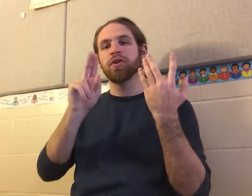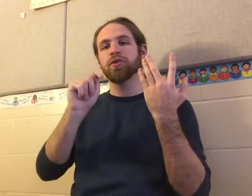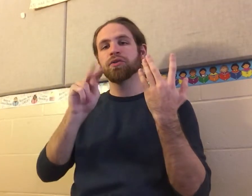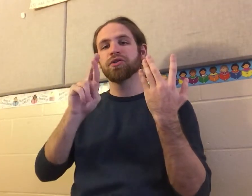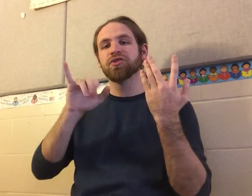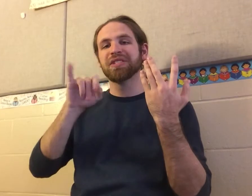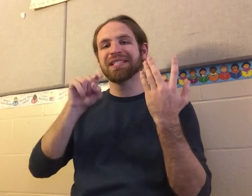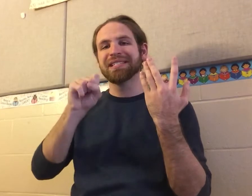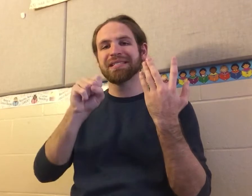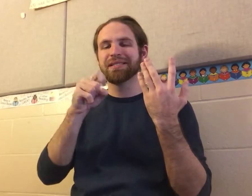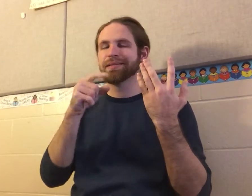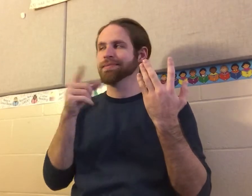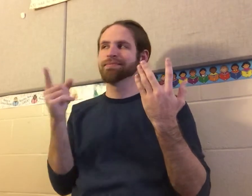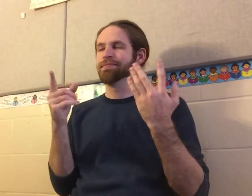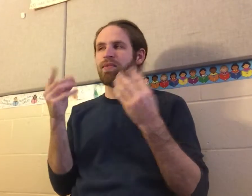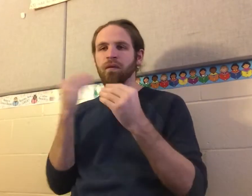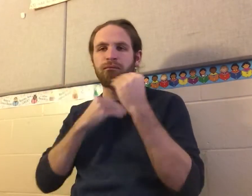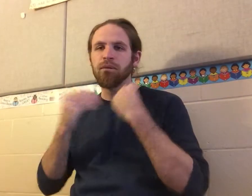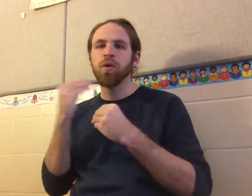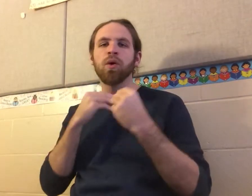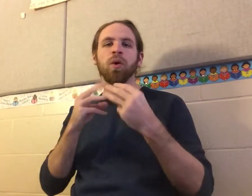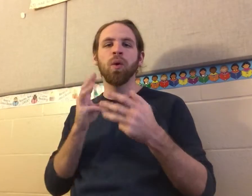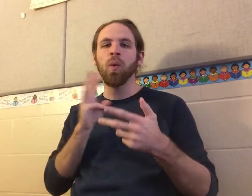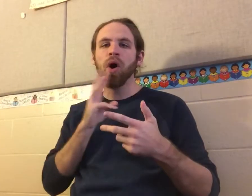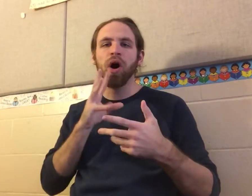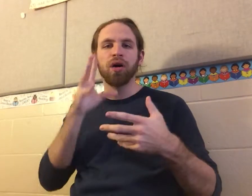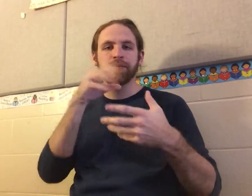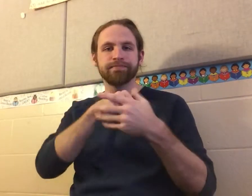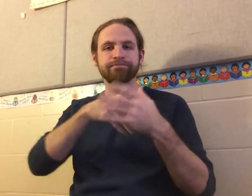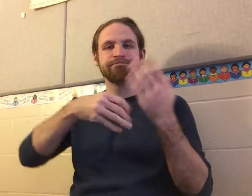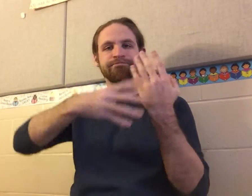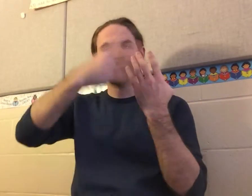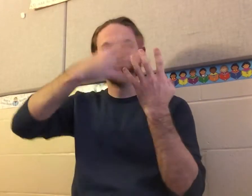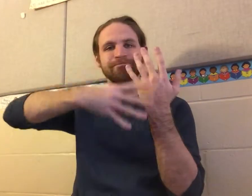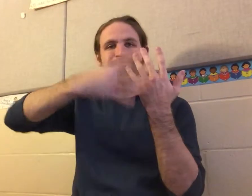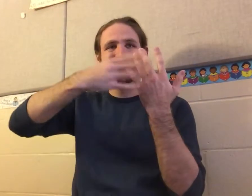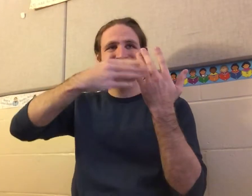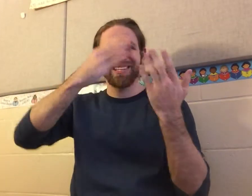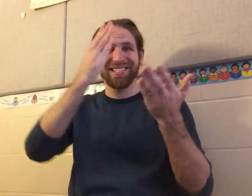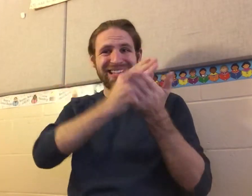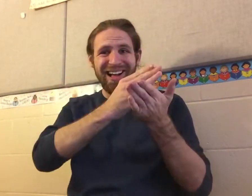water throughout the tree and often kill the tree.